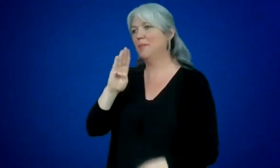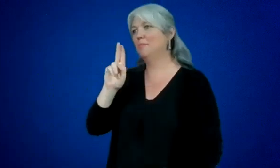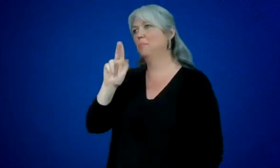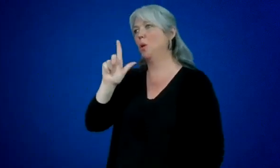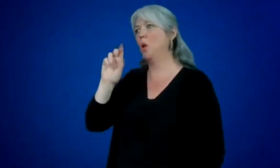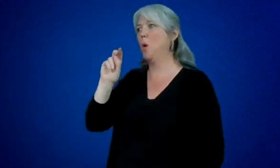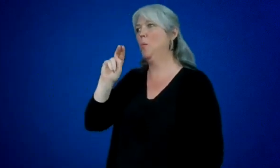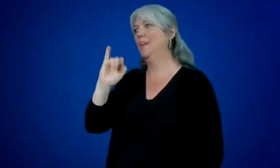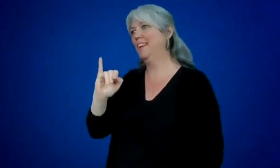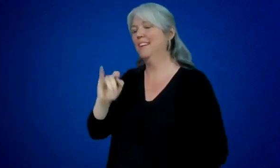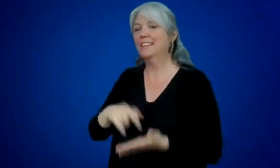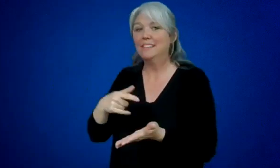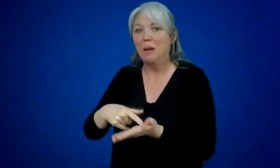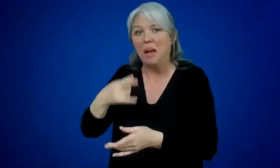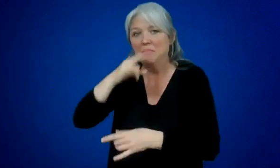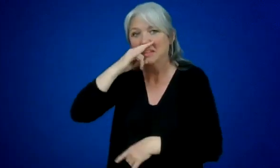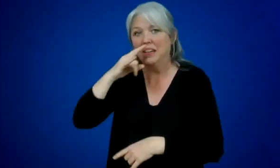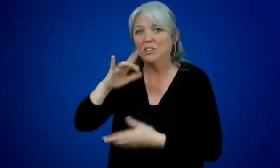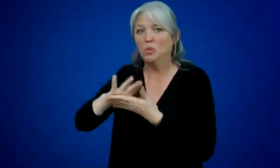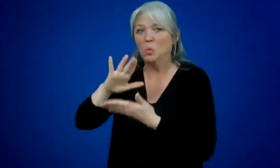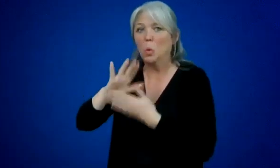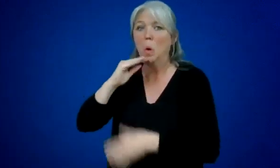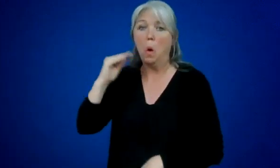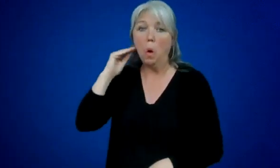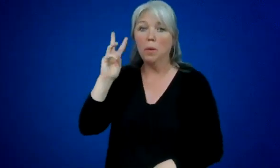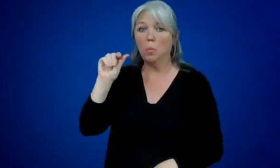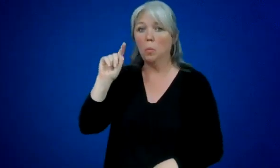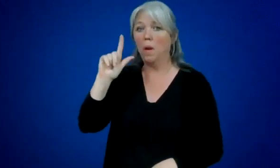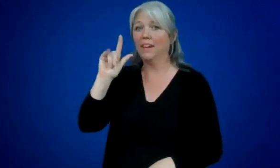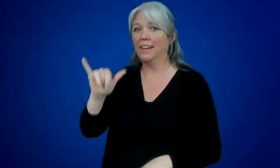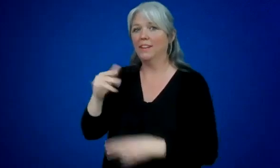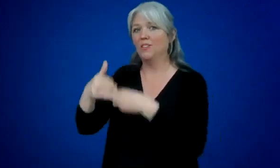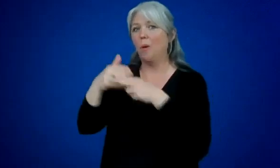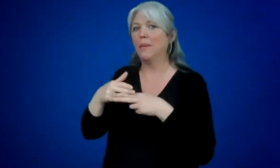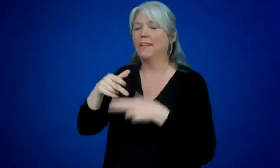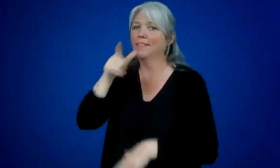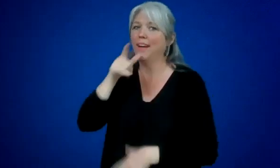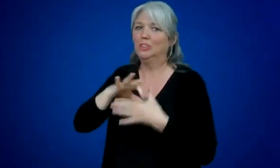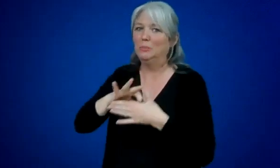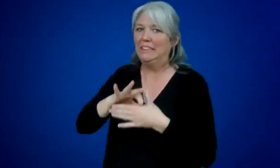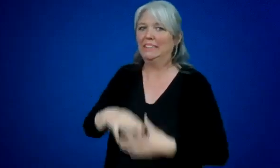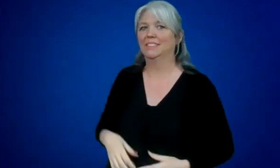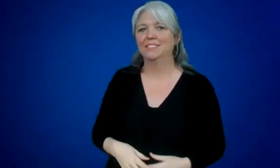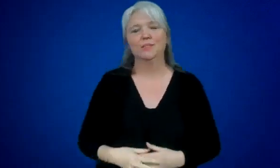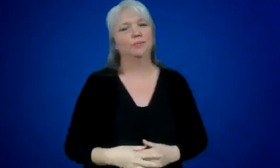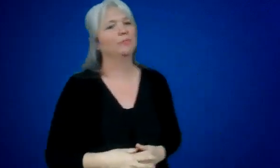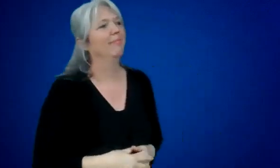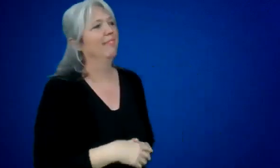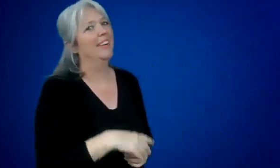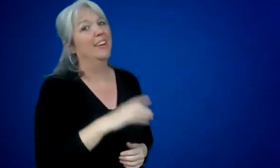said. "Sometimes the kids at school back home in Watley called me lunch meat." "Ha!" Gloria Dump